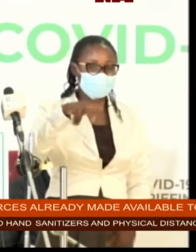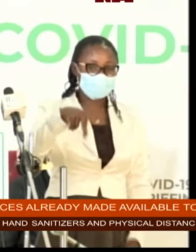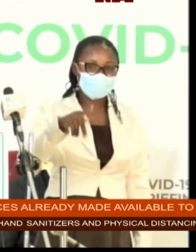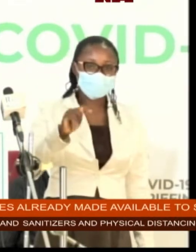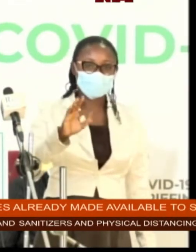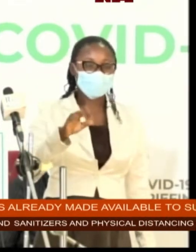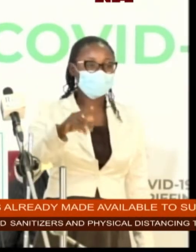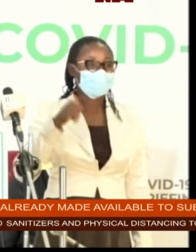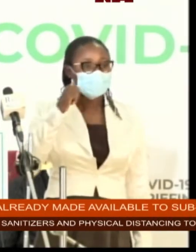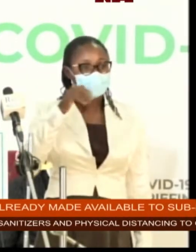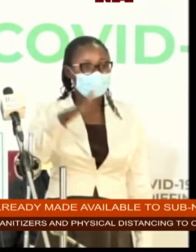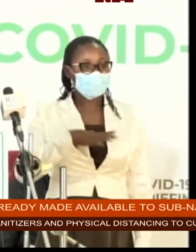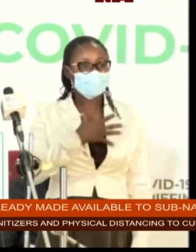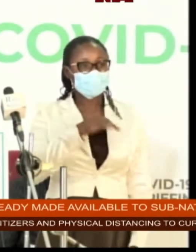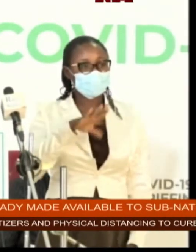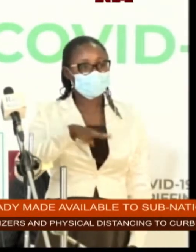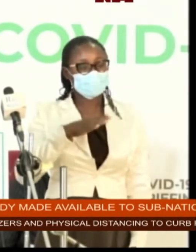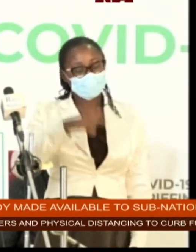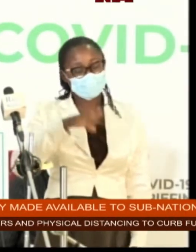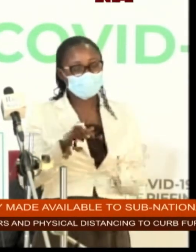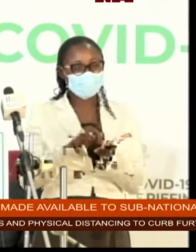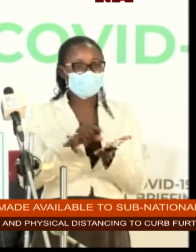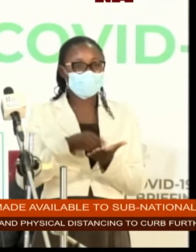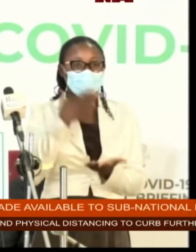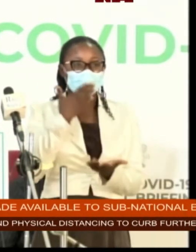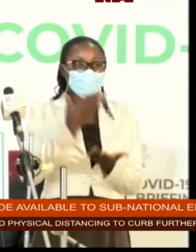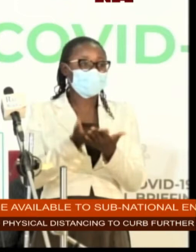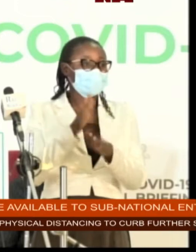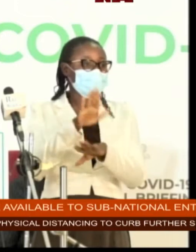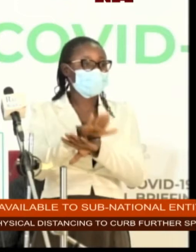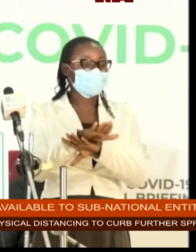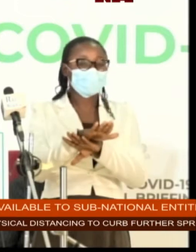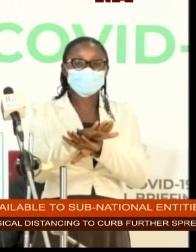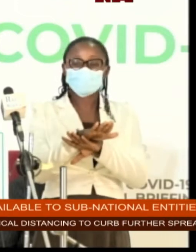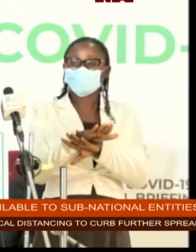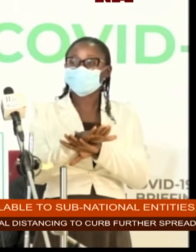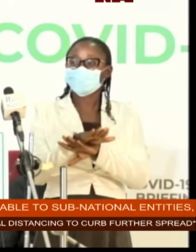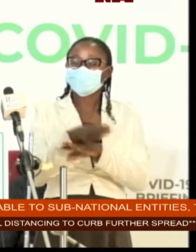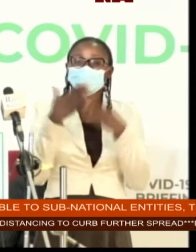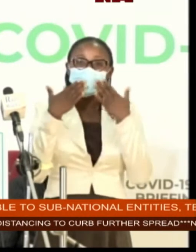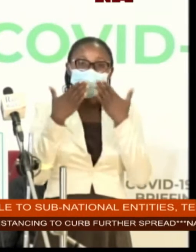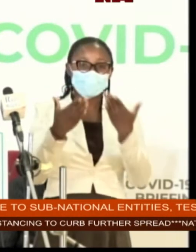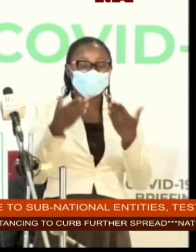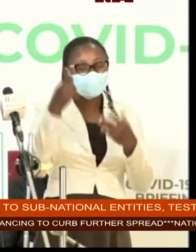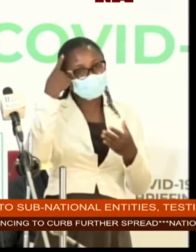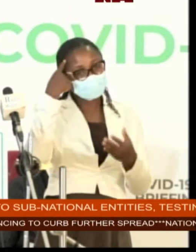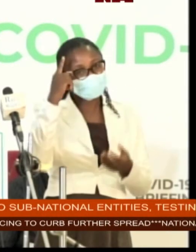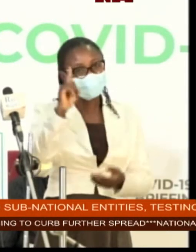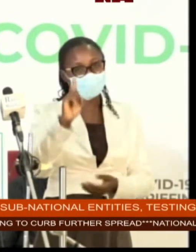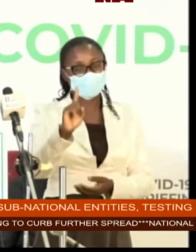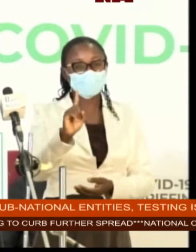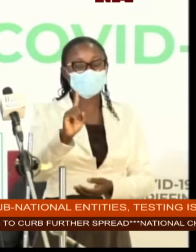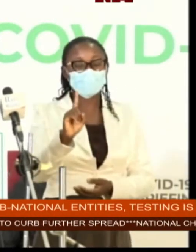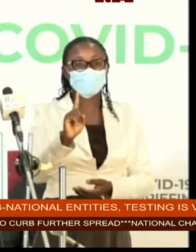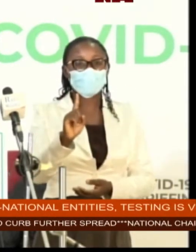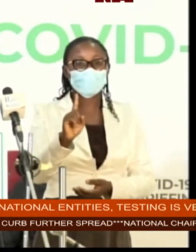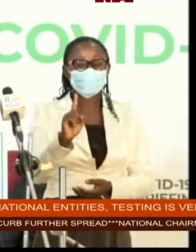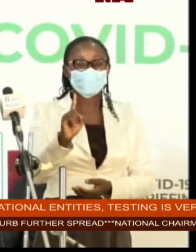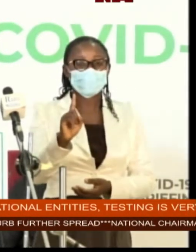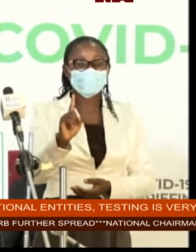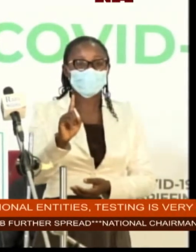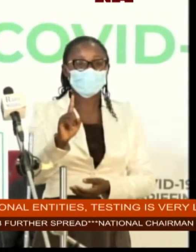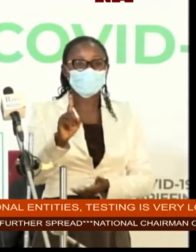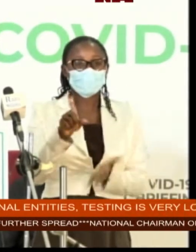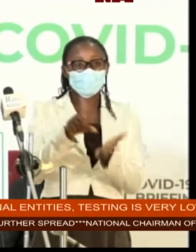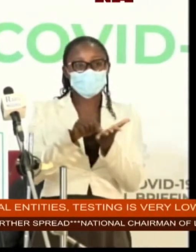ladies and gentlemen of the press, good evening. Thank you for the